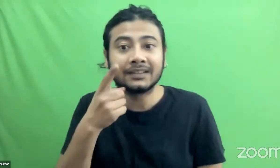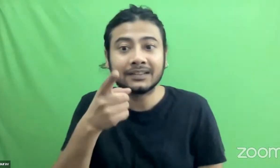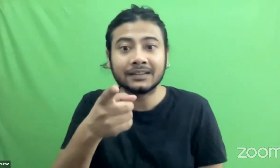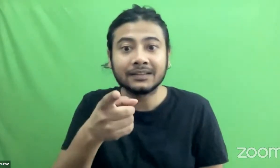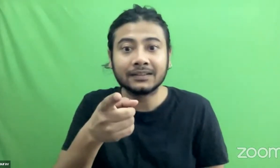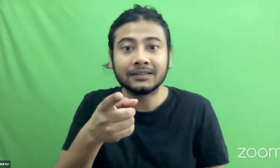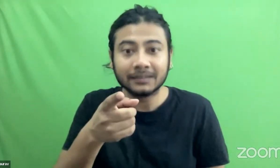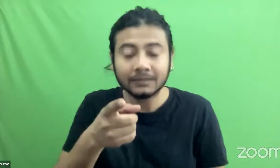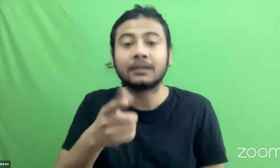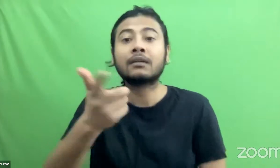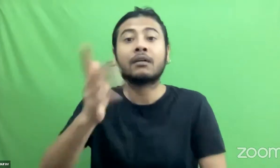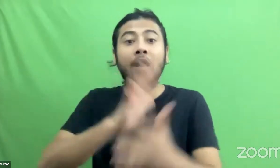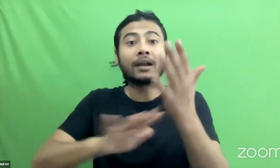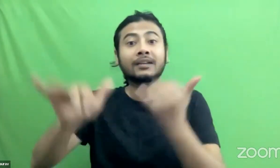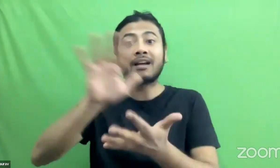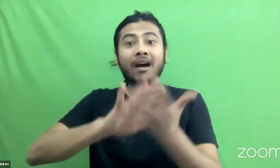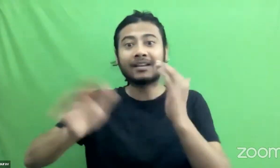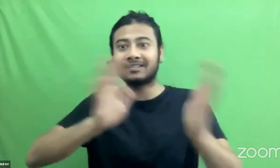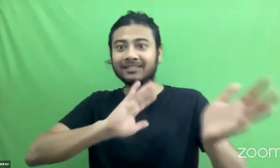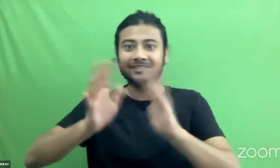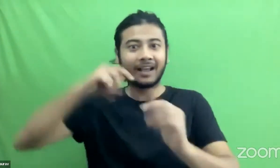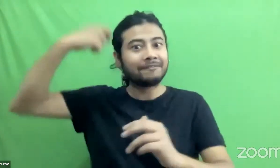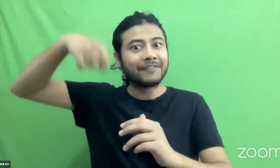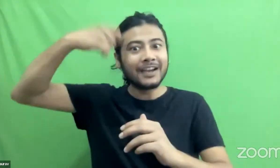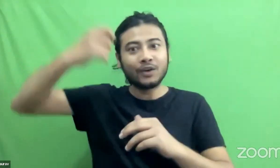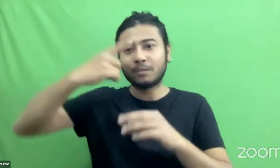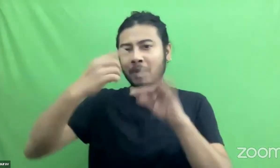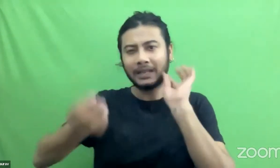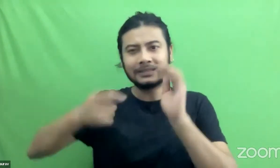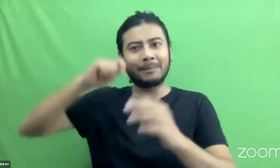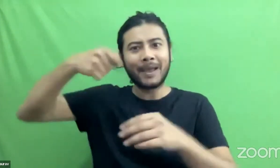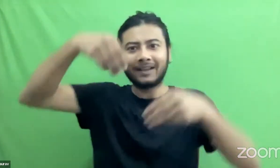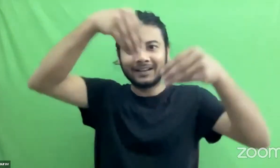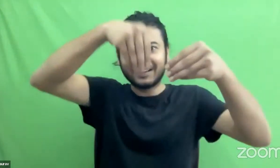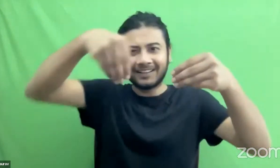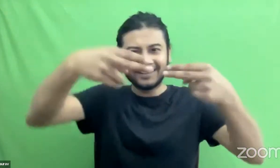doing. So this is all service only.